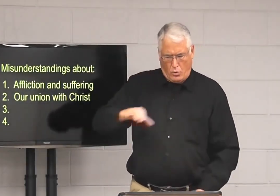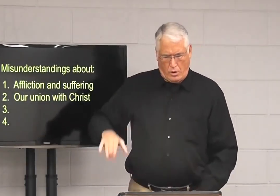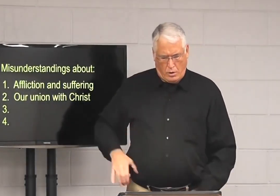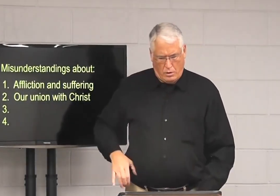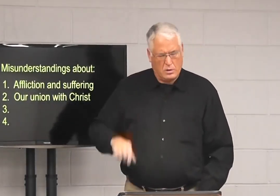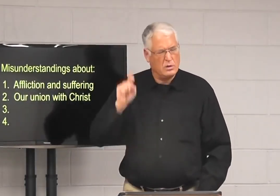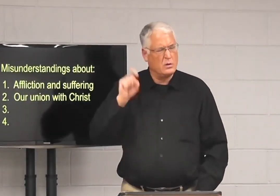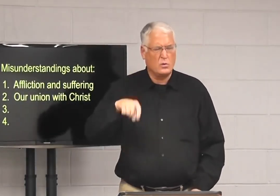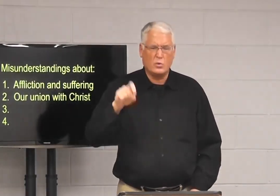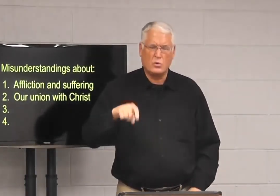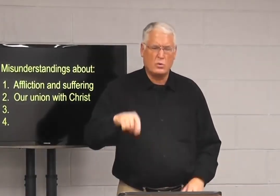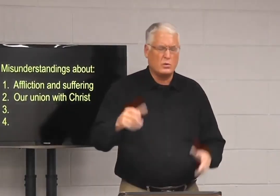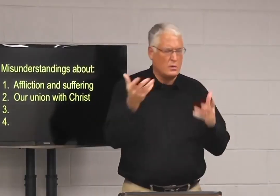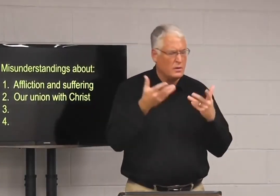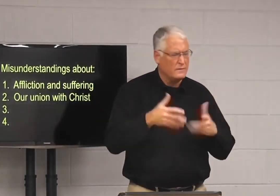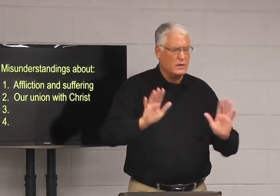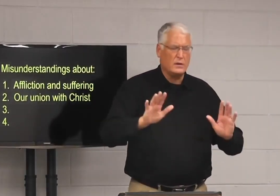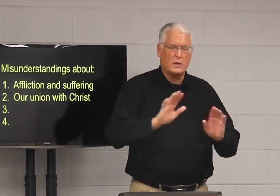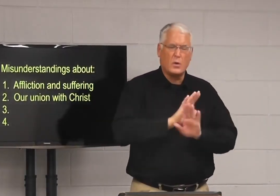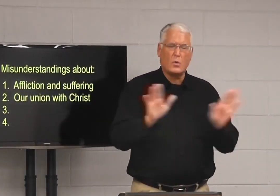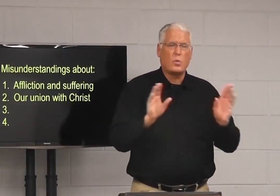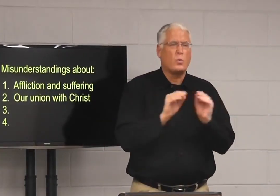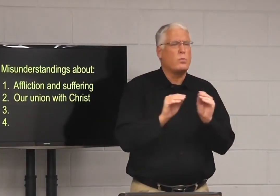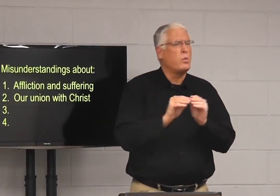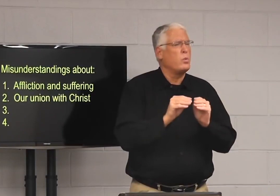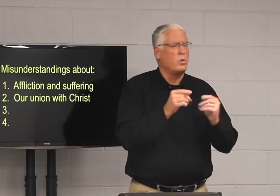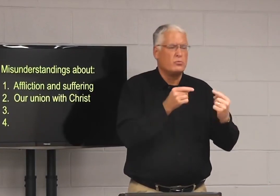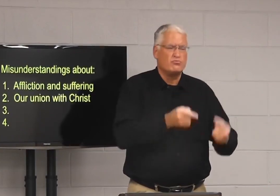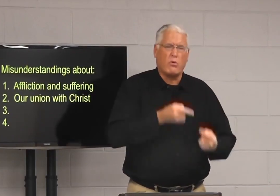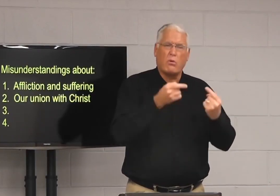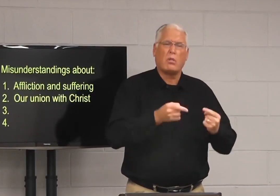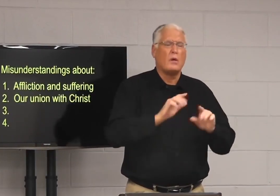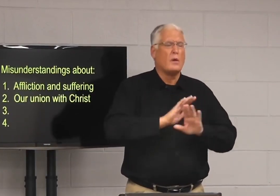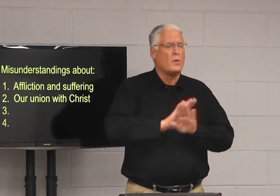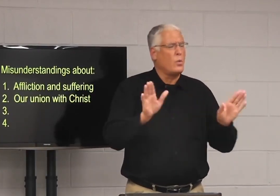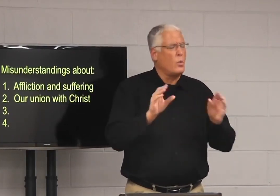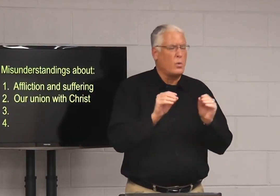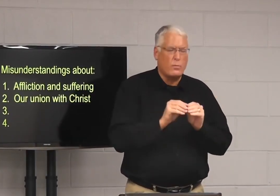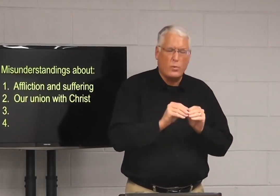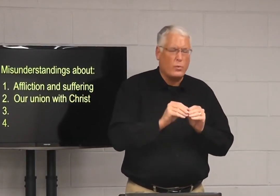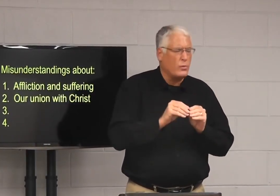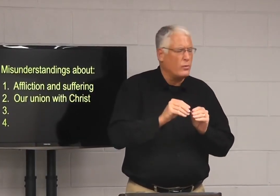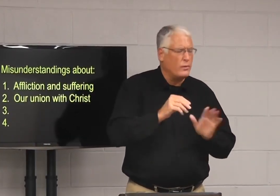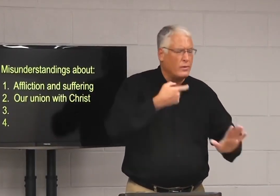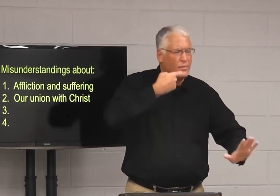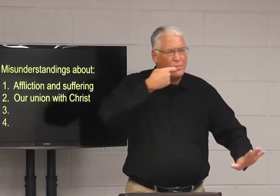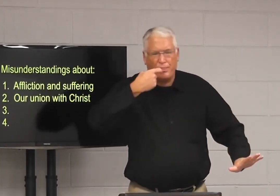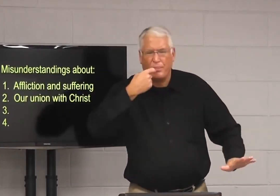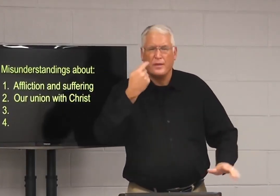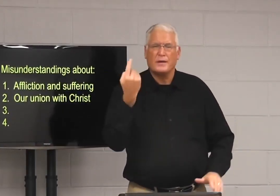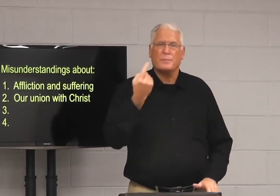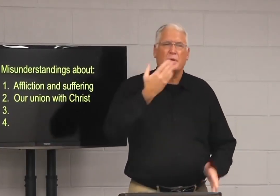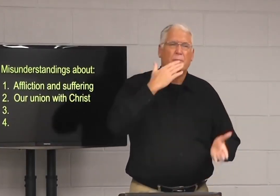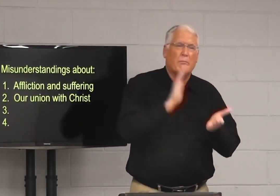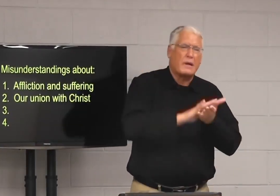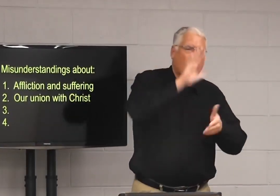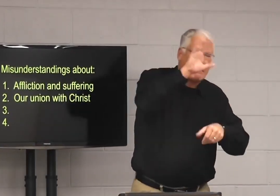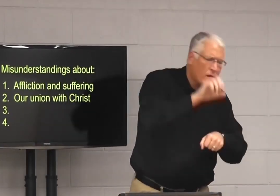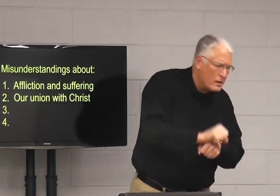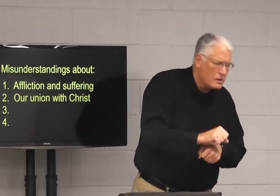have relationship with Christ, union with Christ, that there's no more struggles, no more addictions,